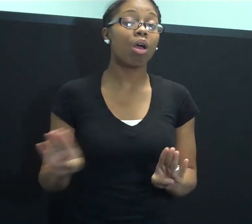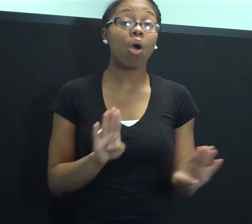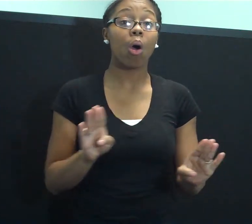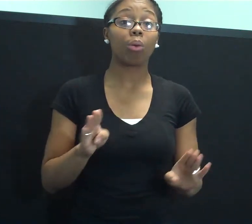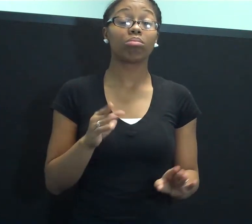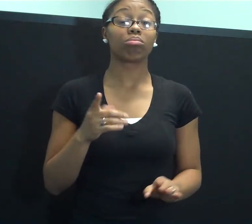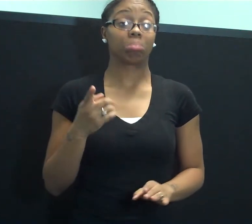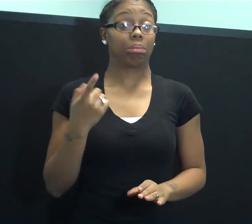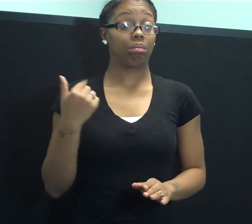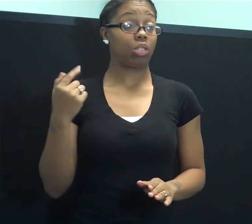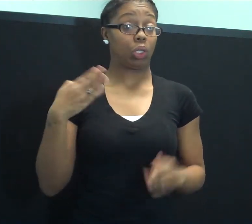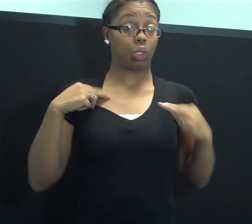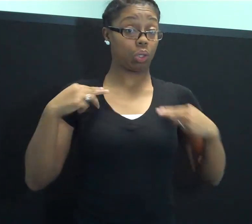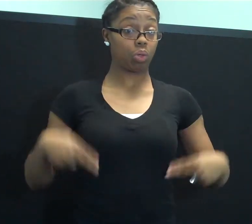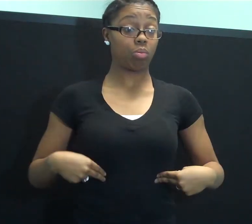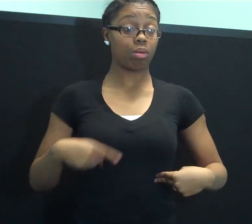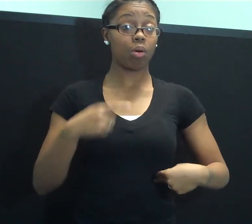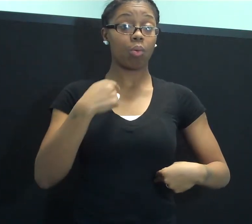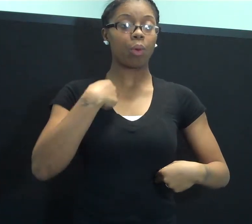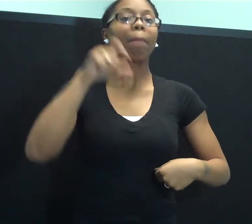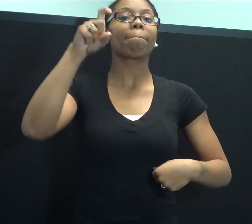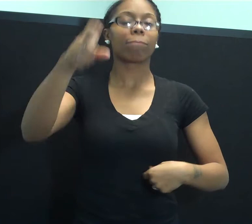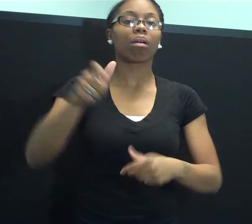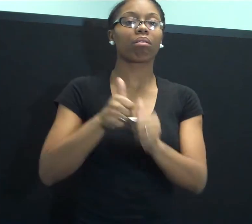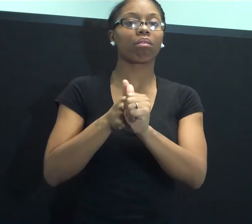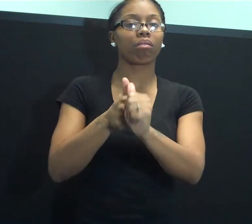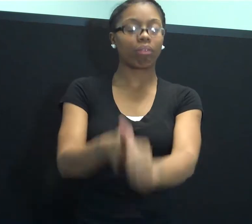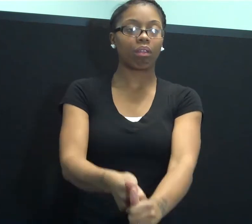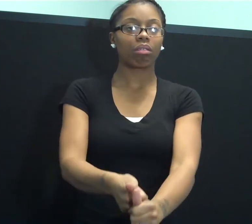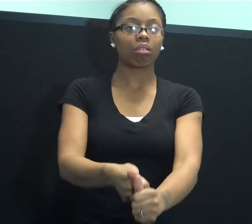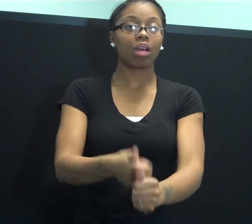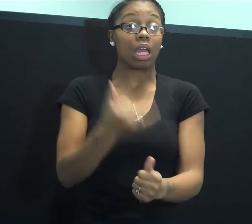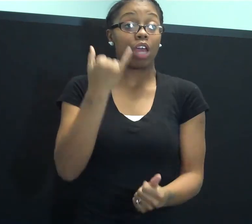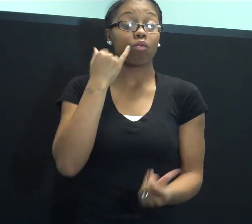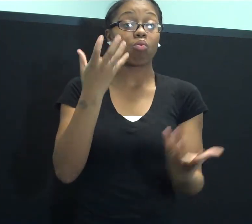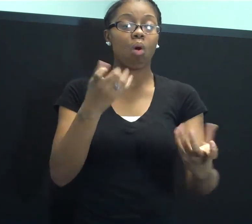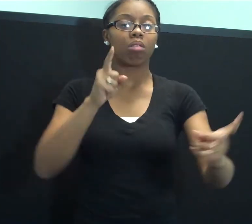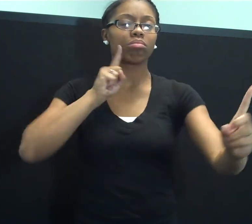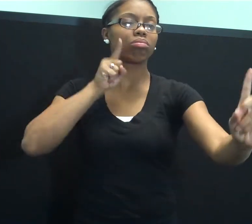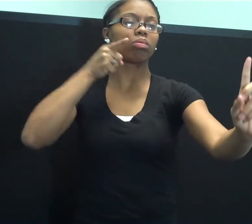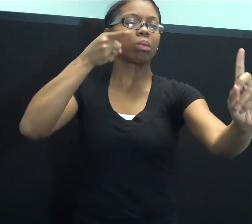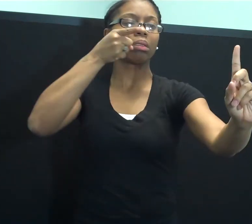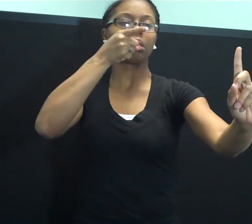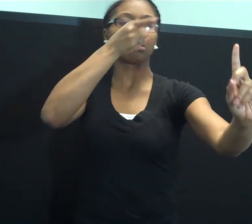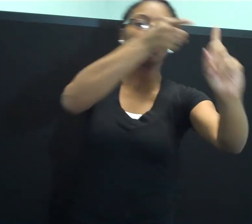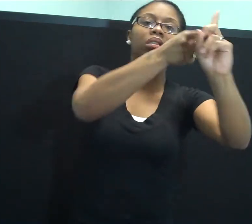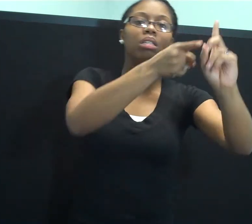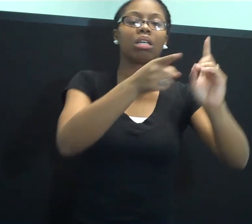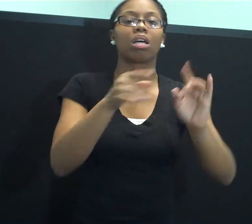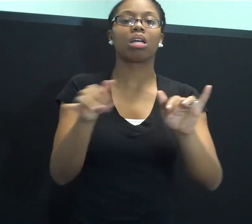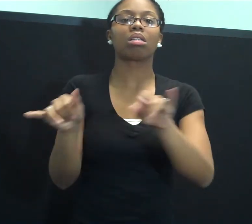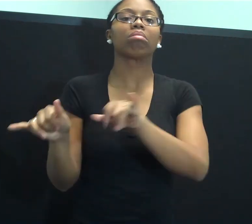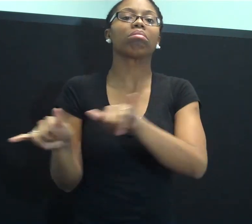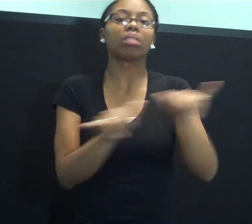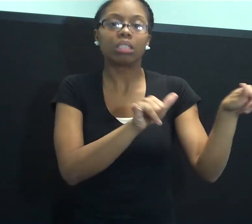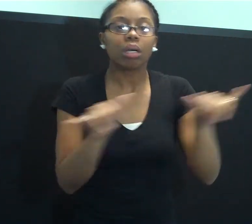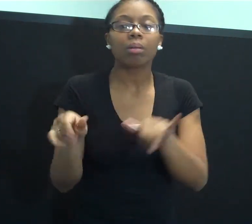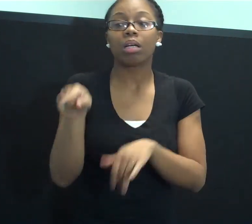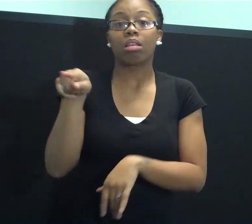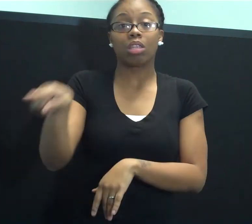human beings are invited to follow in order to achieve a goal that's very similar to the goal that he achieved in his